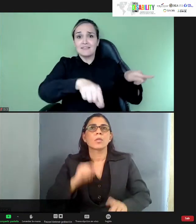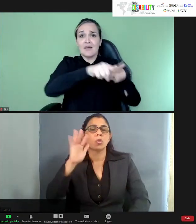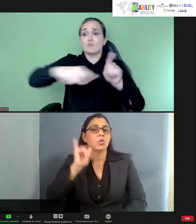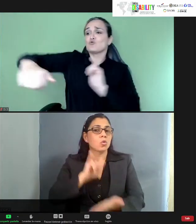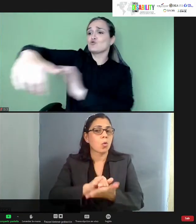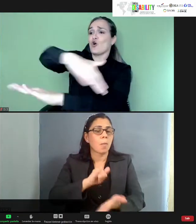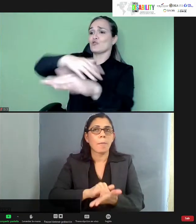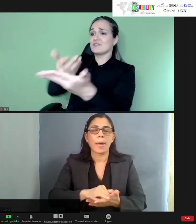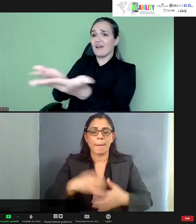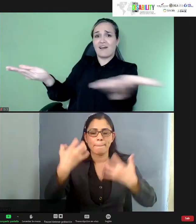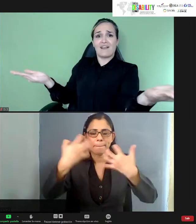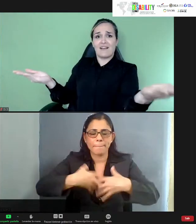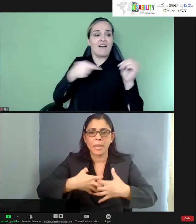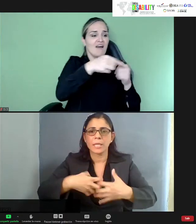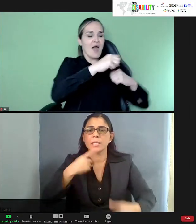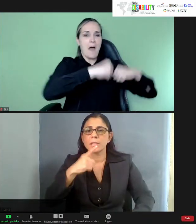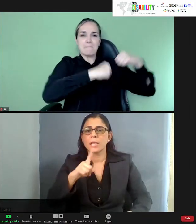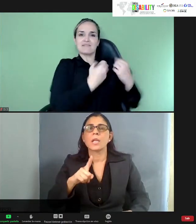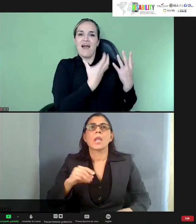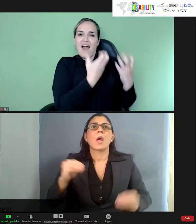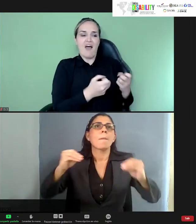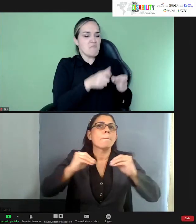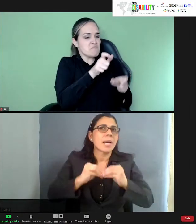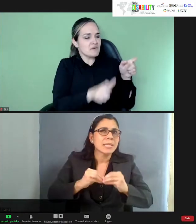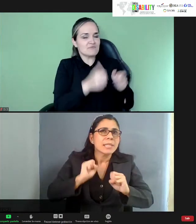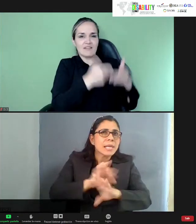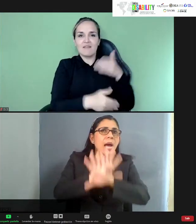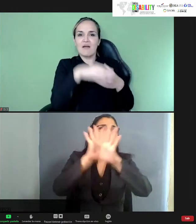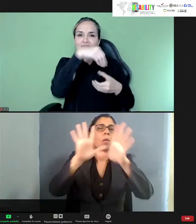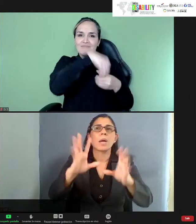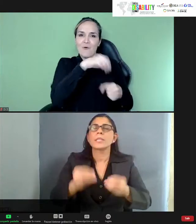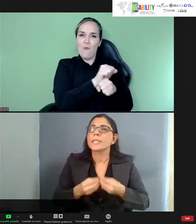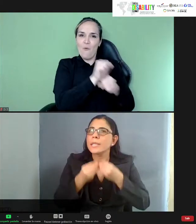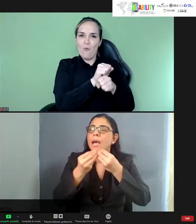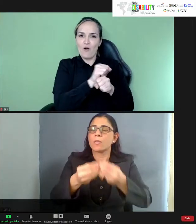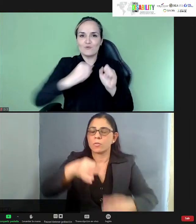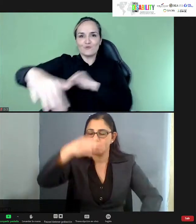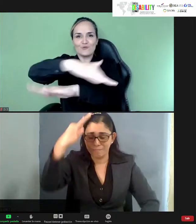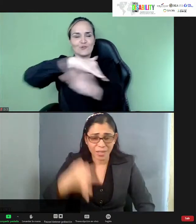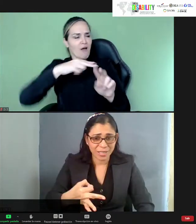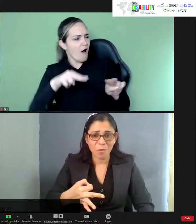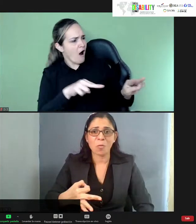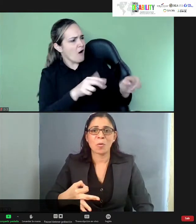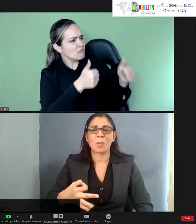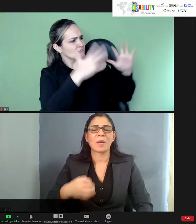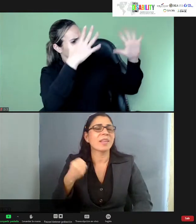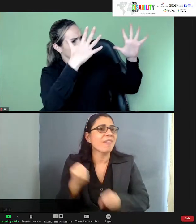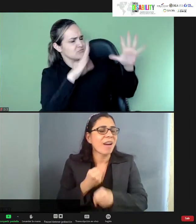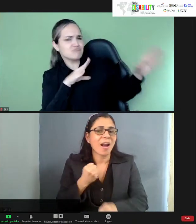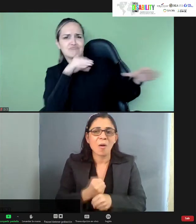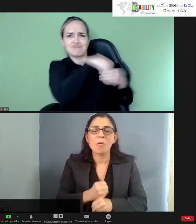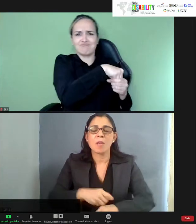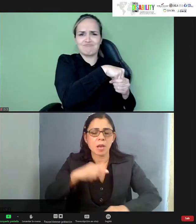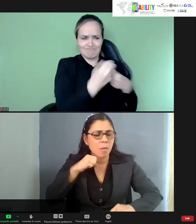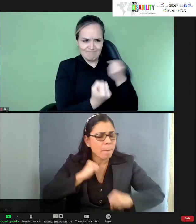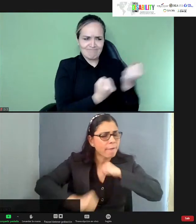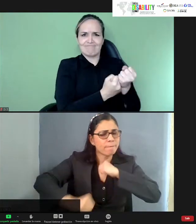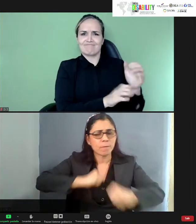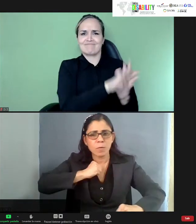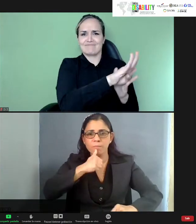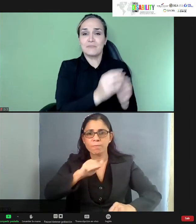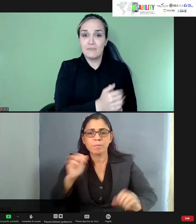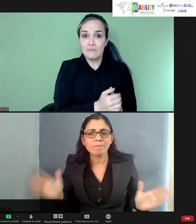that the society has are companies that are perceived as more effective more profitable by the society in itself of